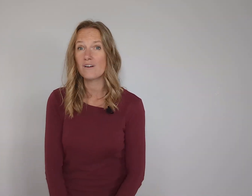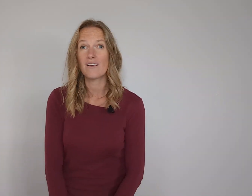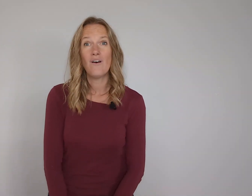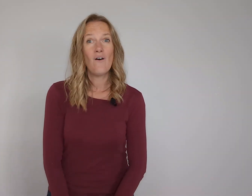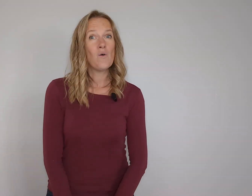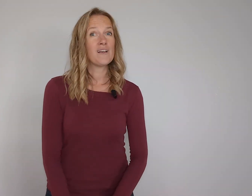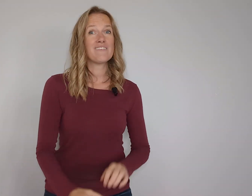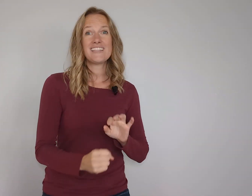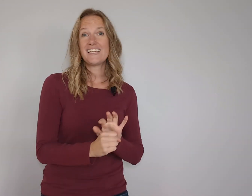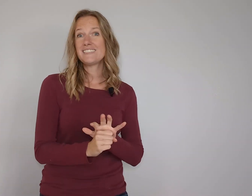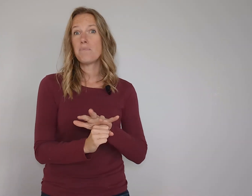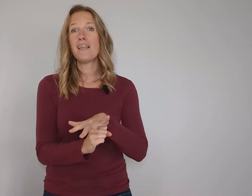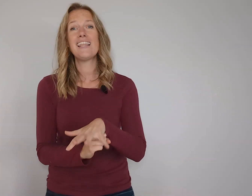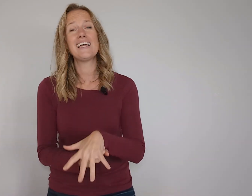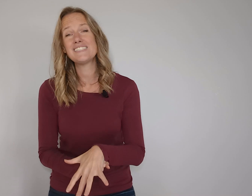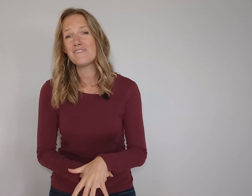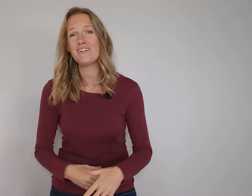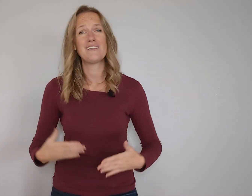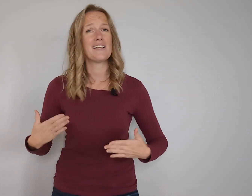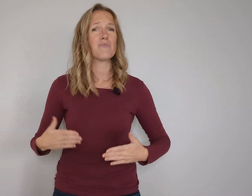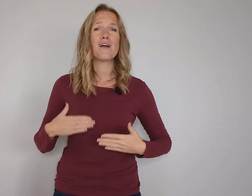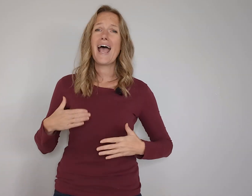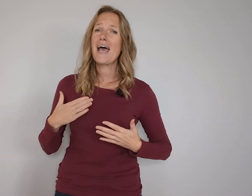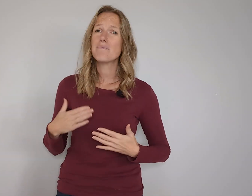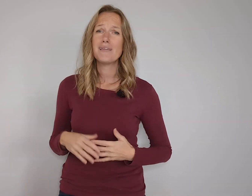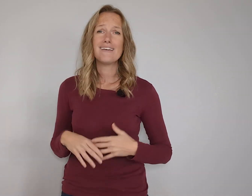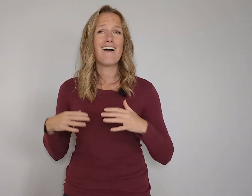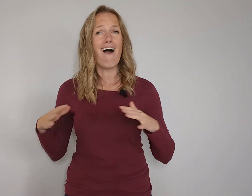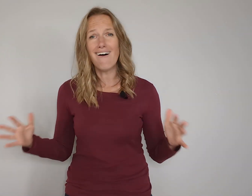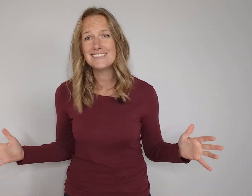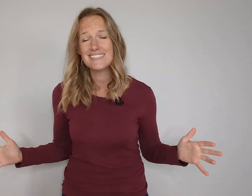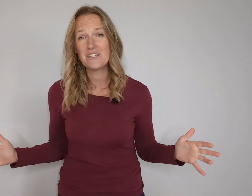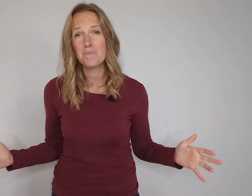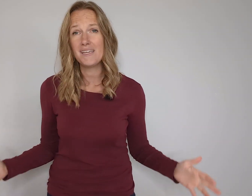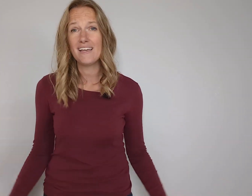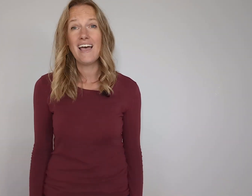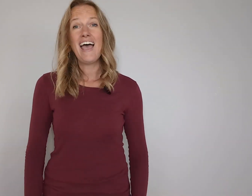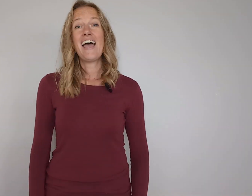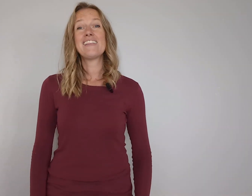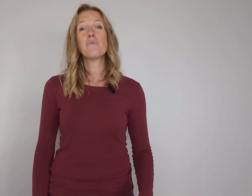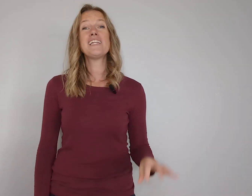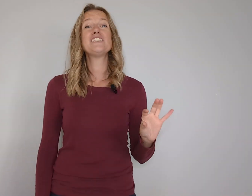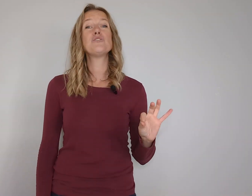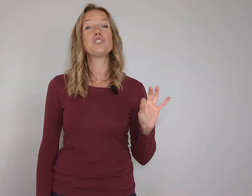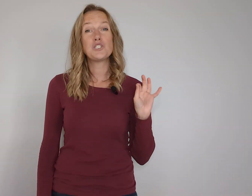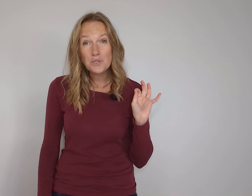Lord when everything is plentiful and we're happy and all as it should be. And then we need to